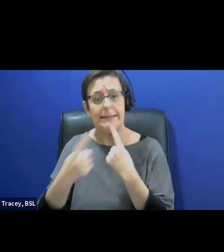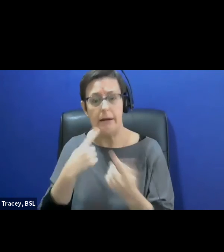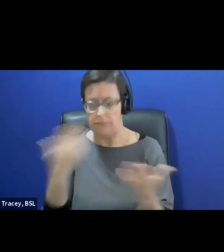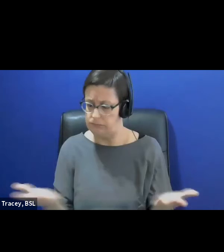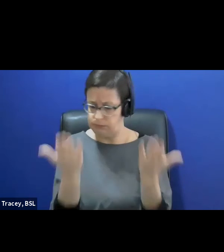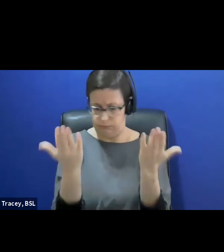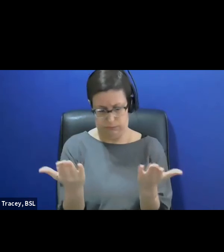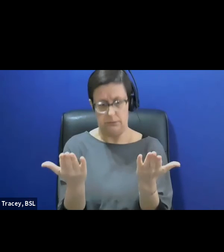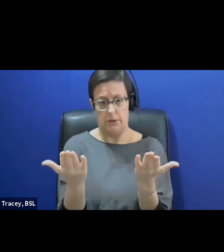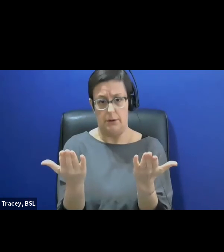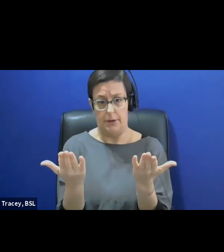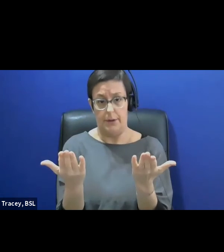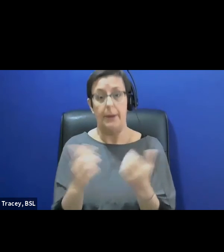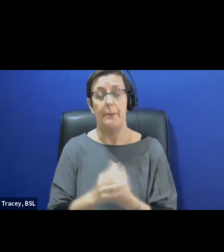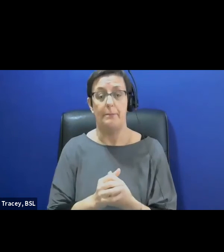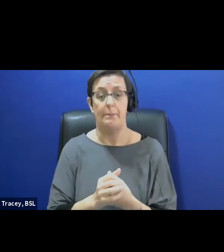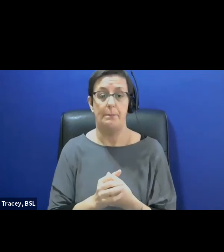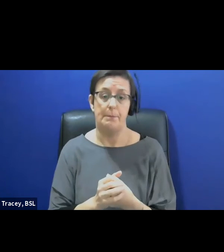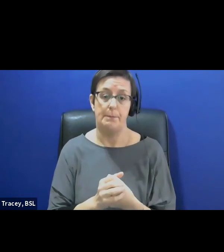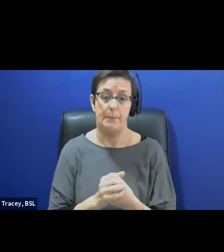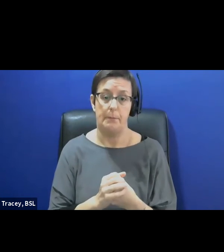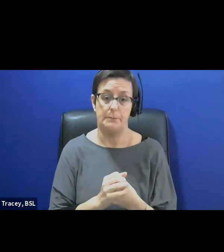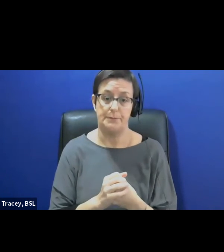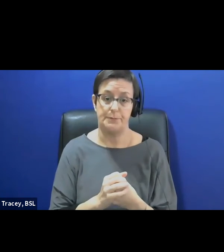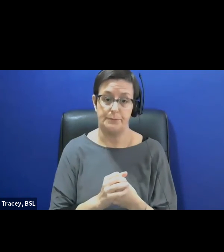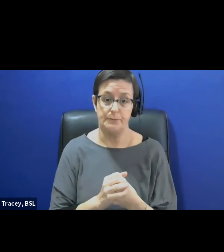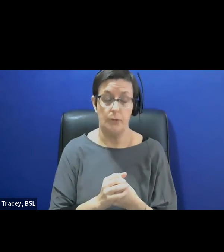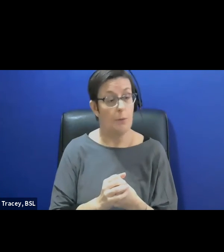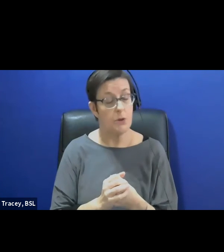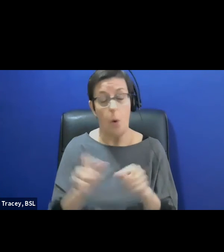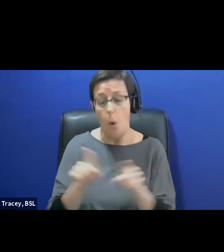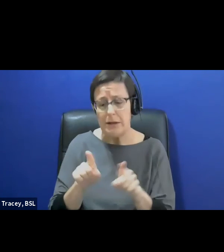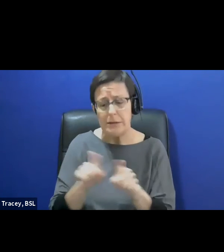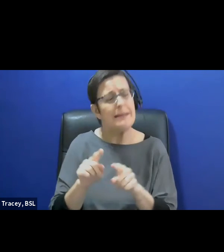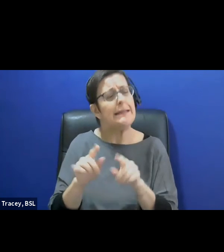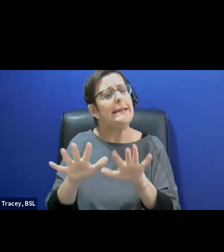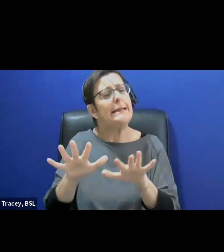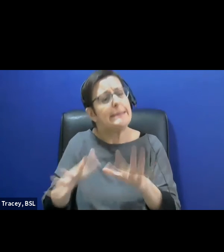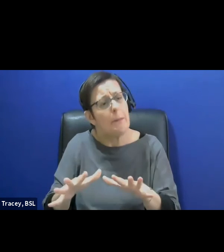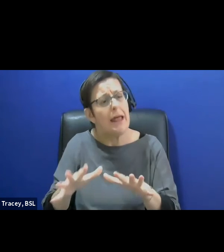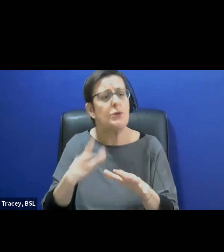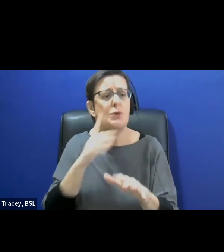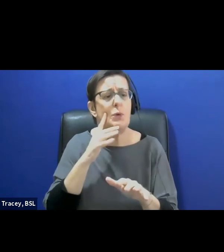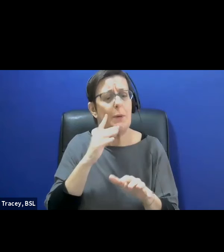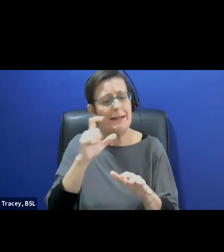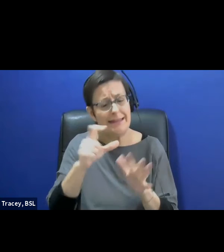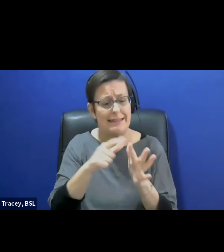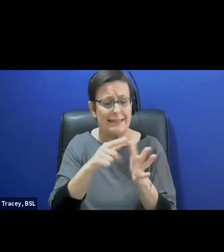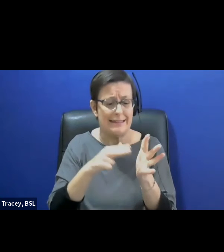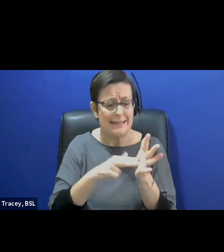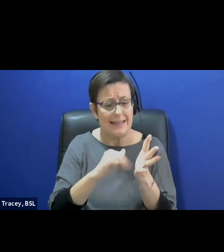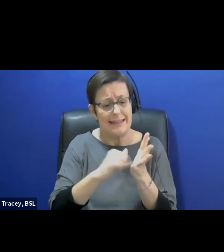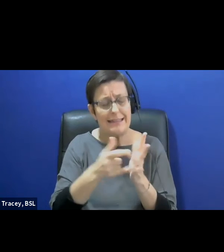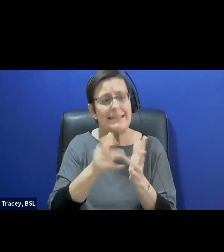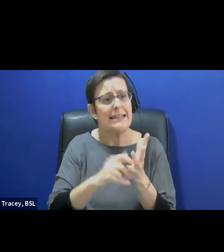compared them to going to one like a census, like door-to-door interviews, like having disabilities.